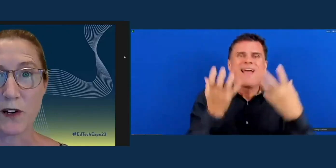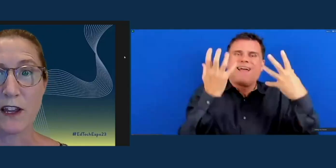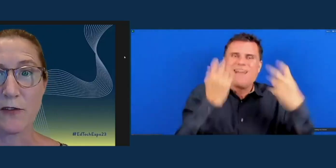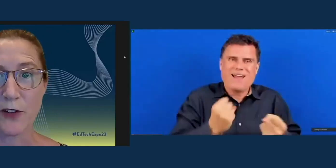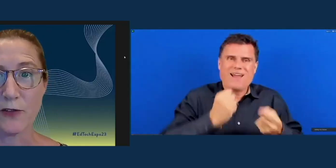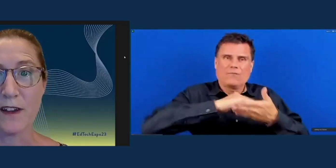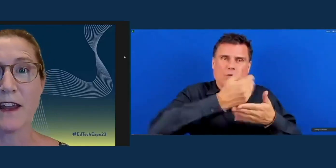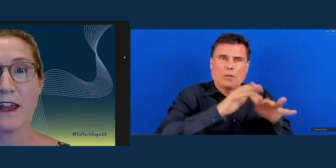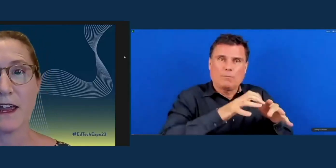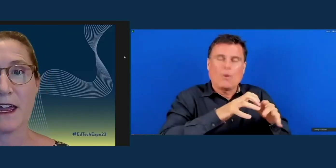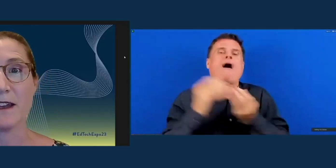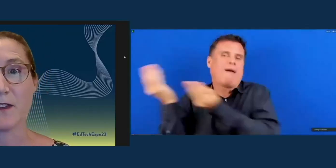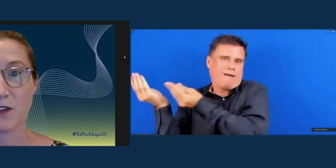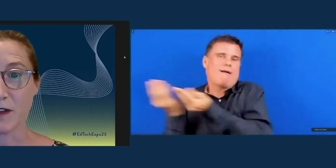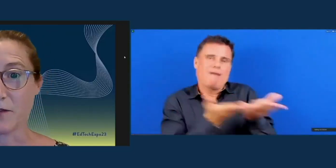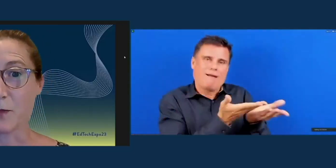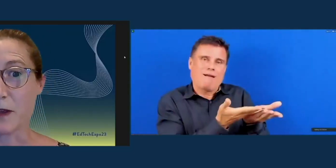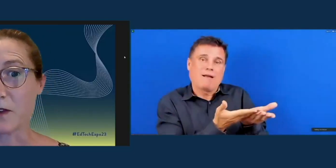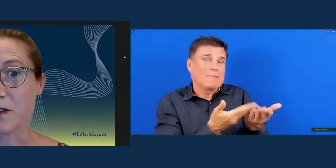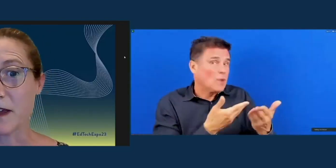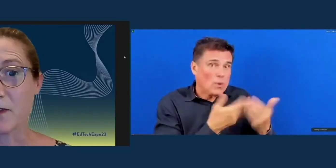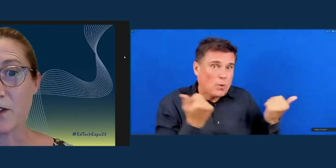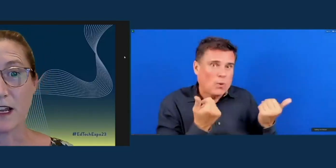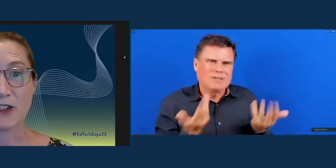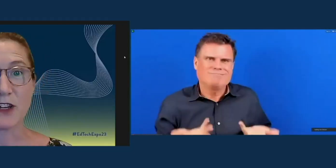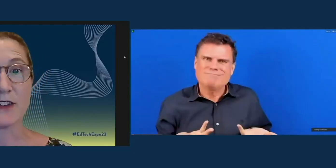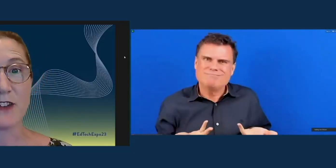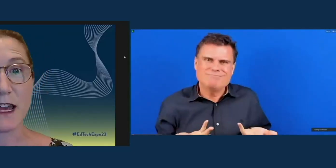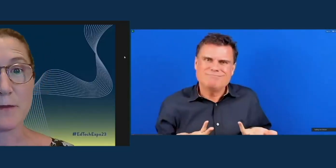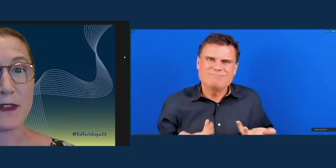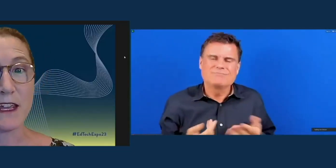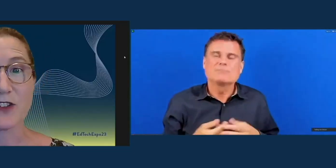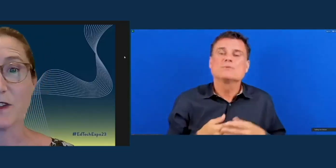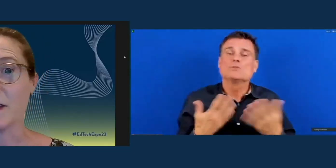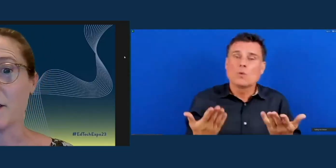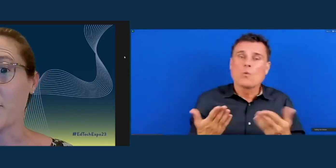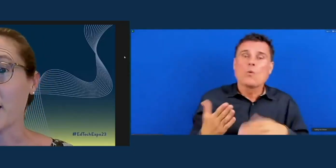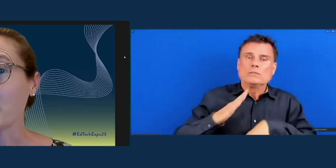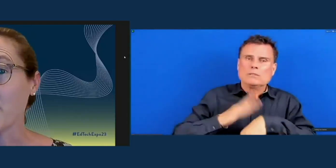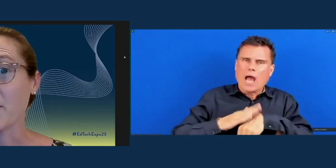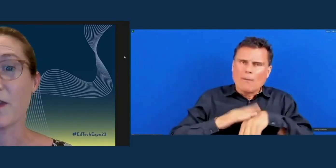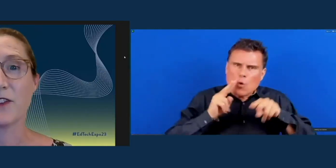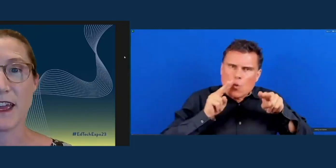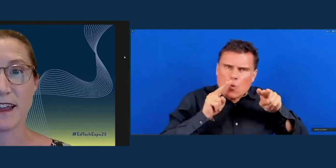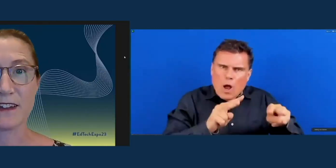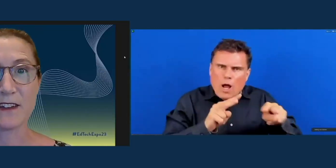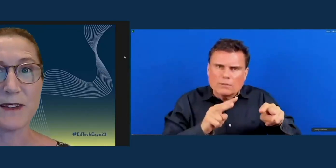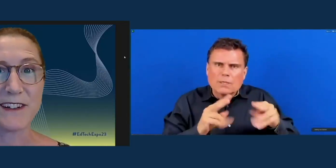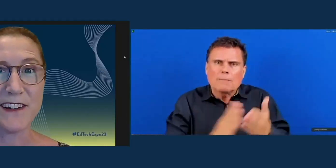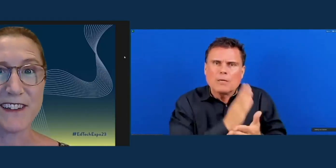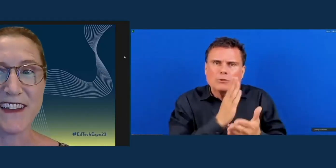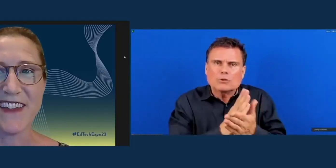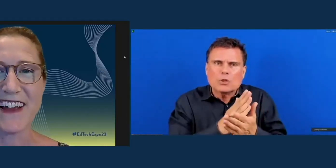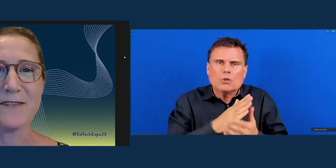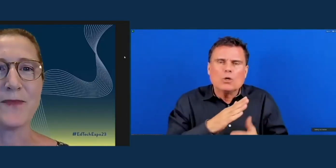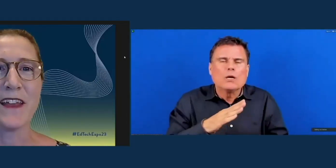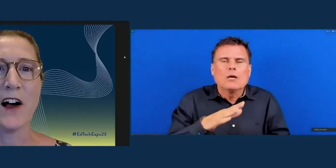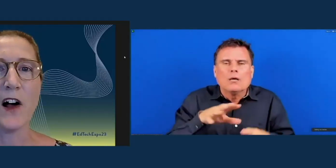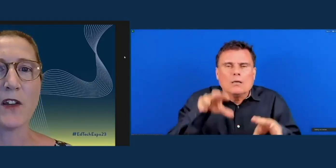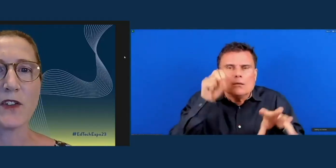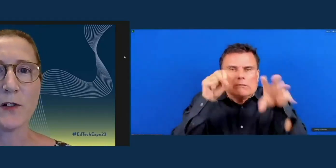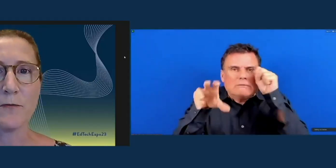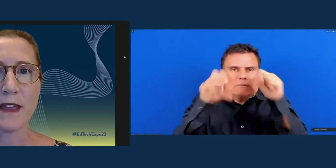to a working phone, and there's enough space to download education applications, enough bandwidth to access materials